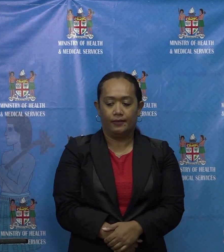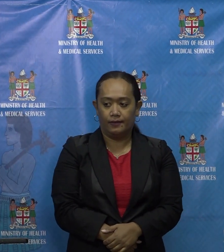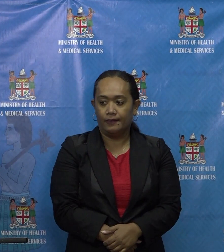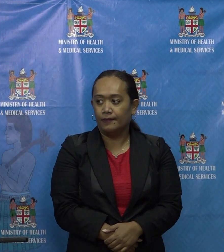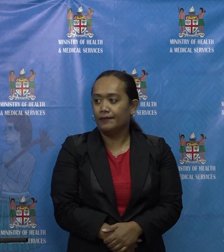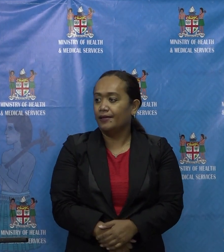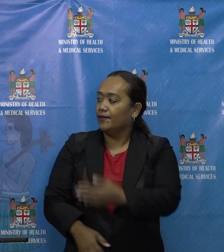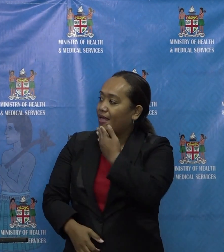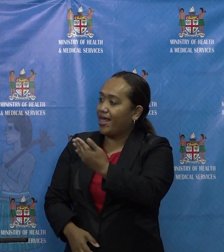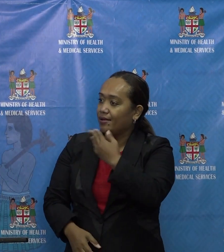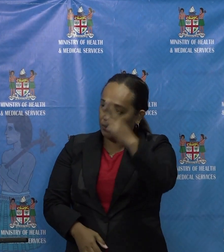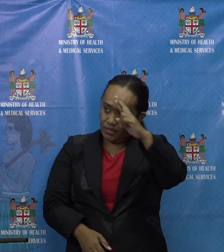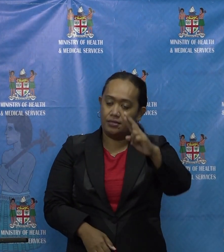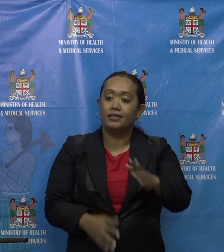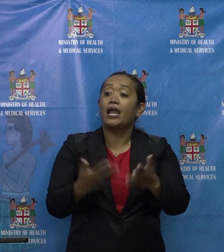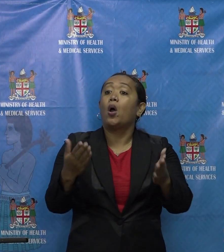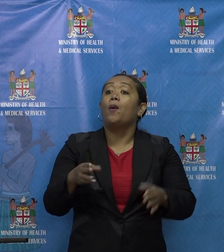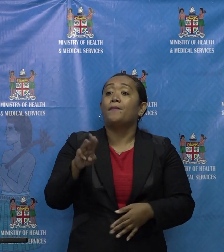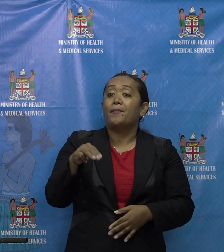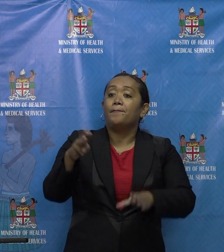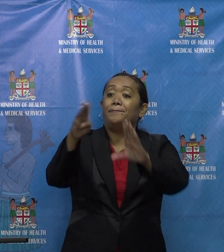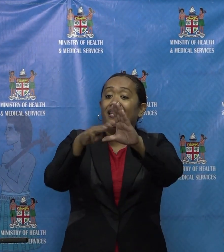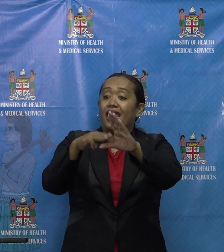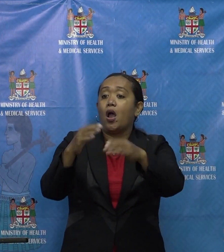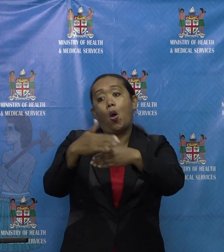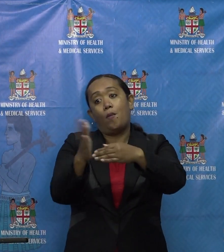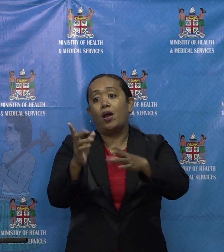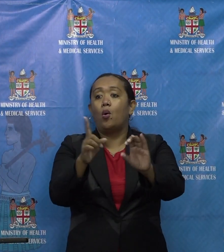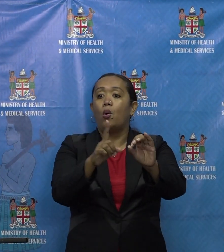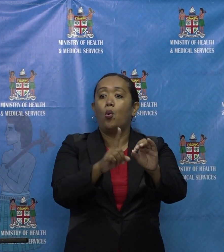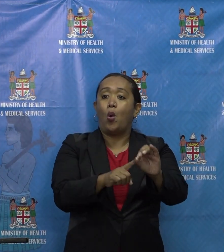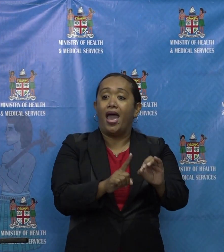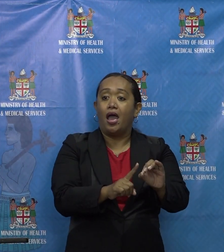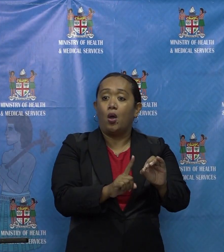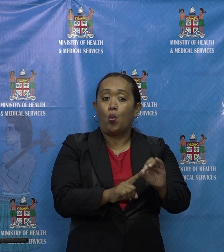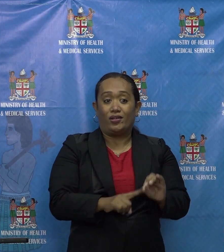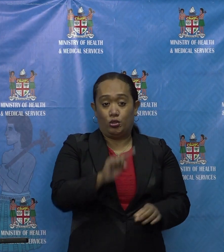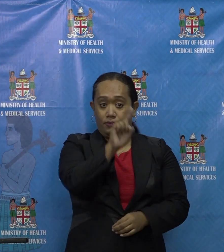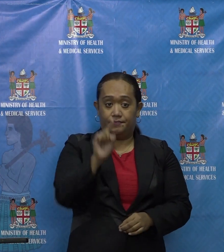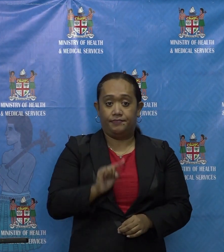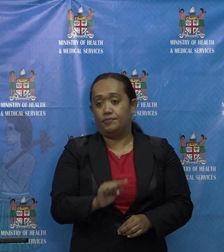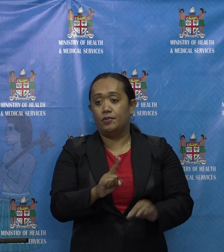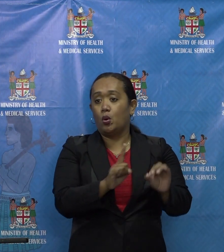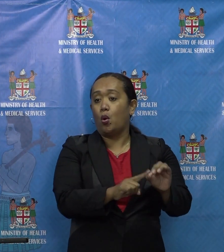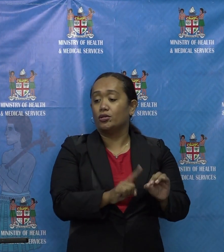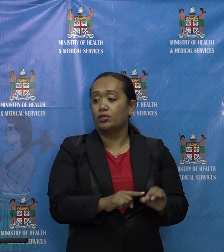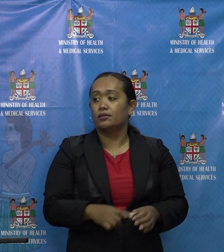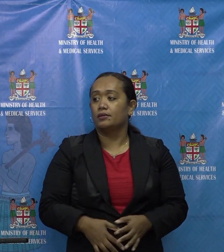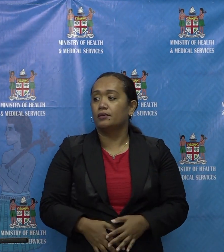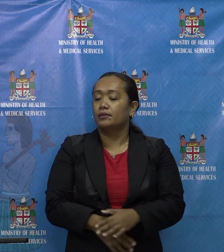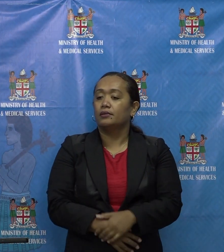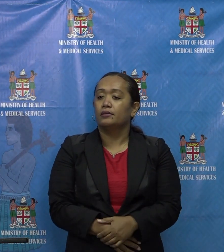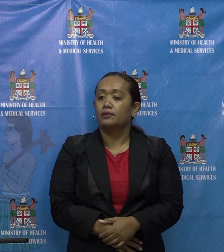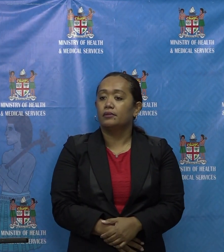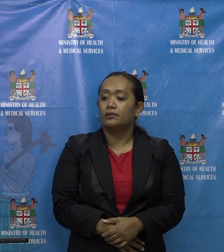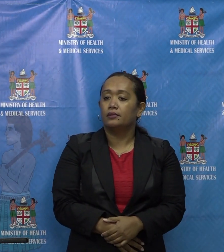No problem, sir. Members of the meeting will now open to questions. Please use the microphone with your mask while you're asking